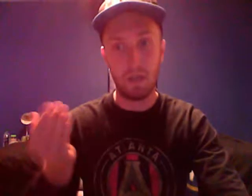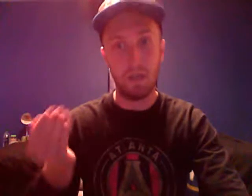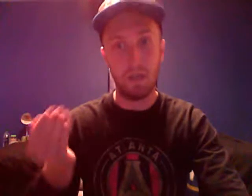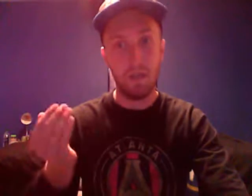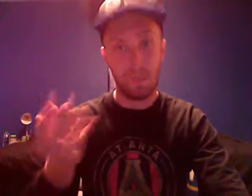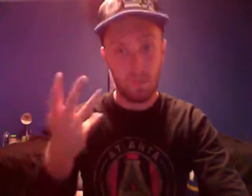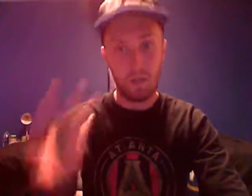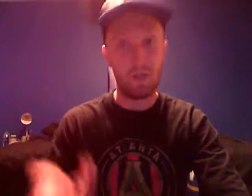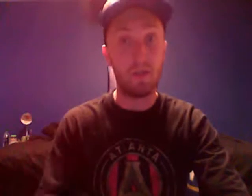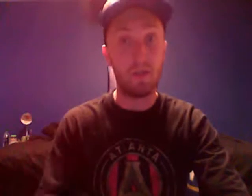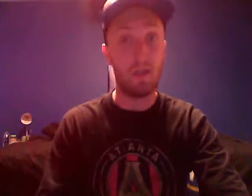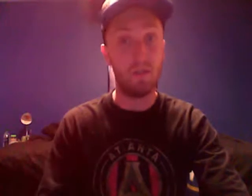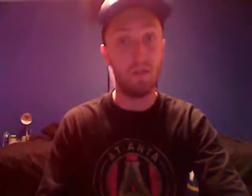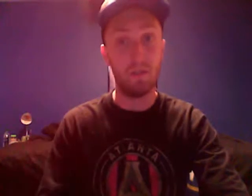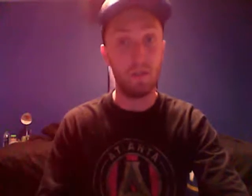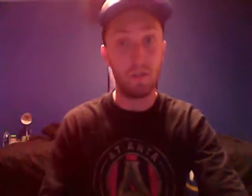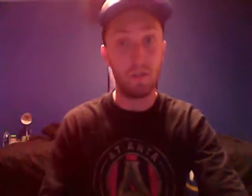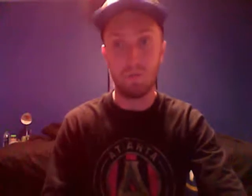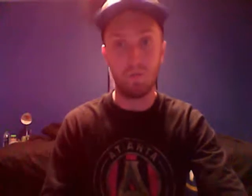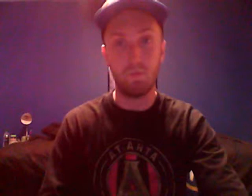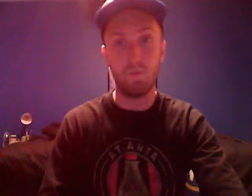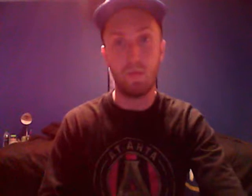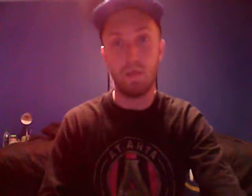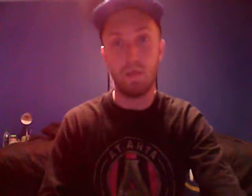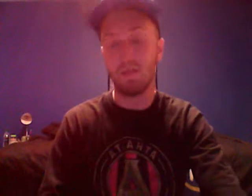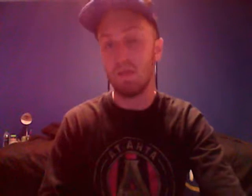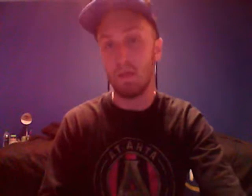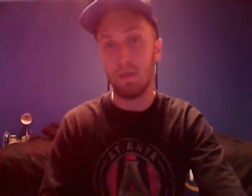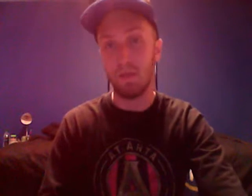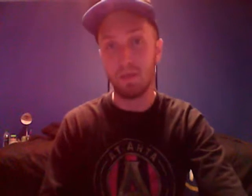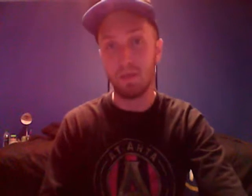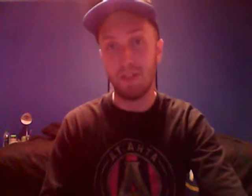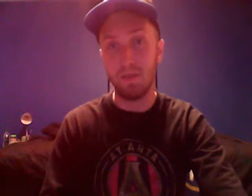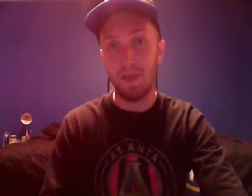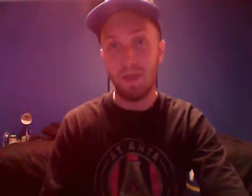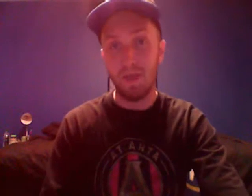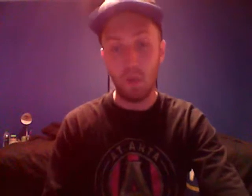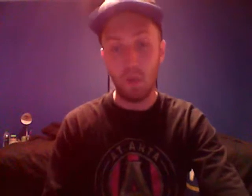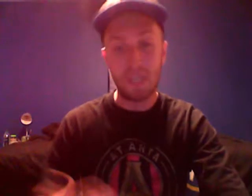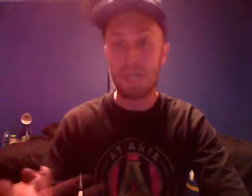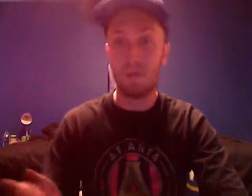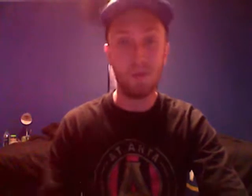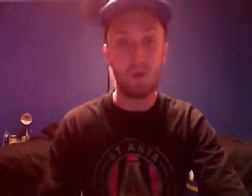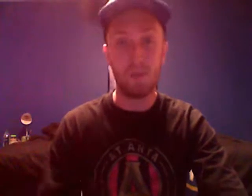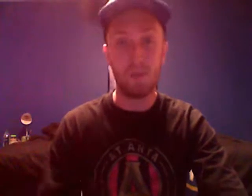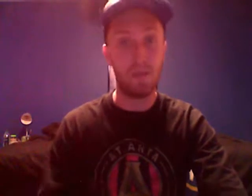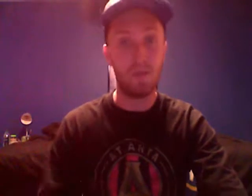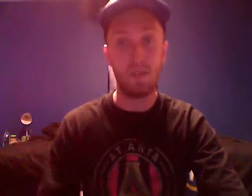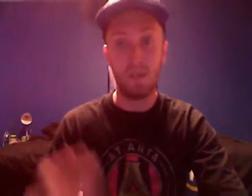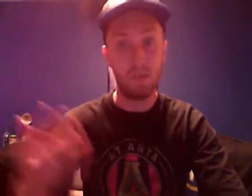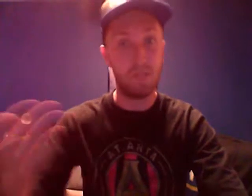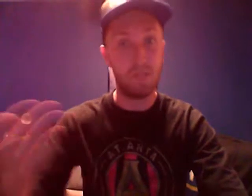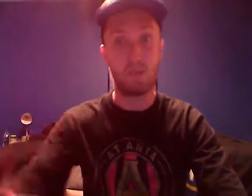be very solid defensively because it doesn't seem that way most of the time. We get that early goal, but then all of a sudden the other team starts